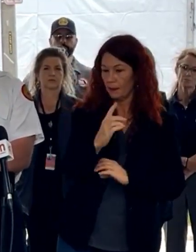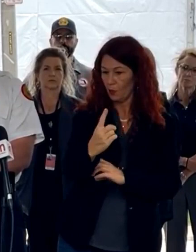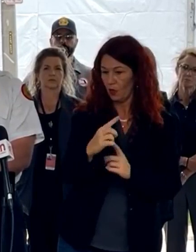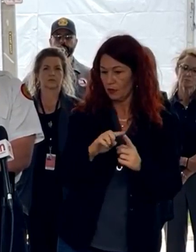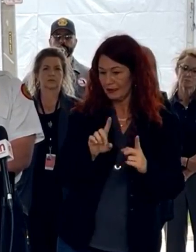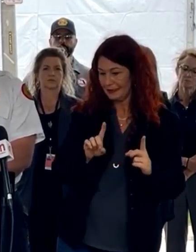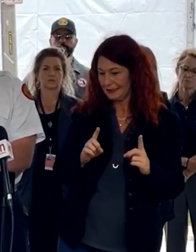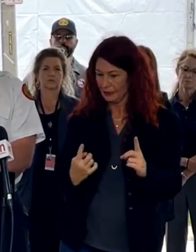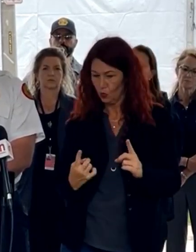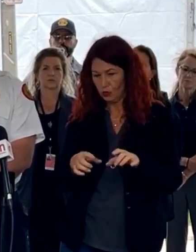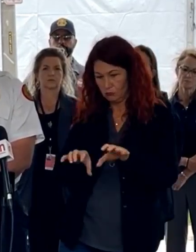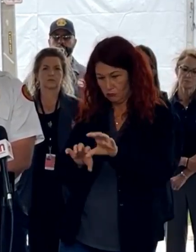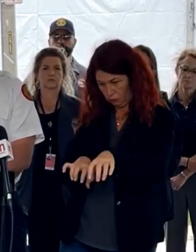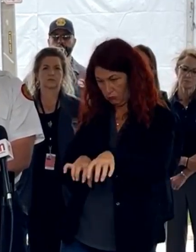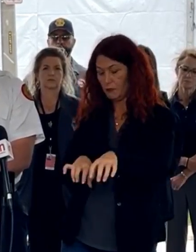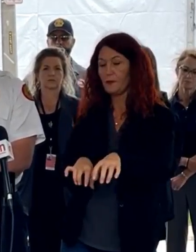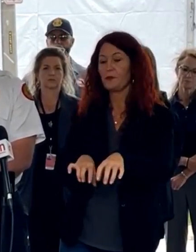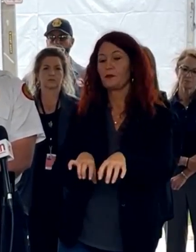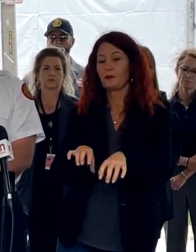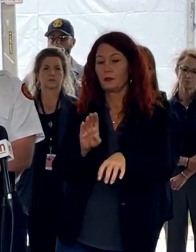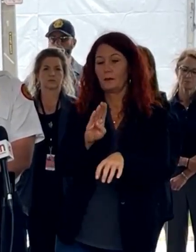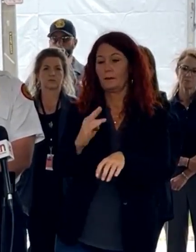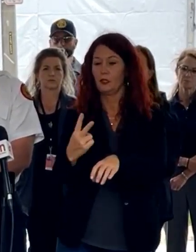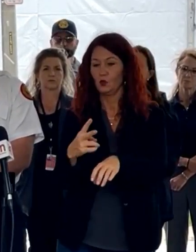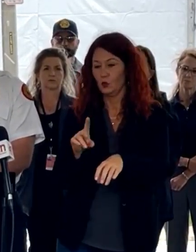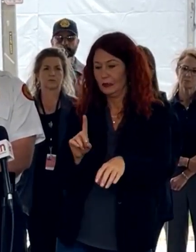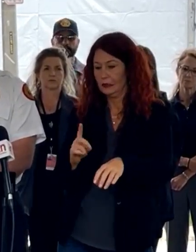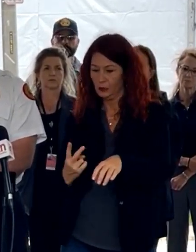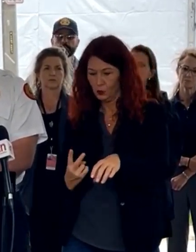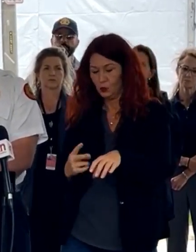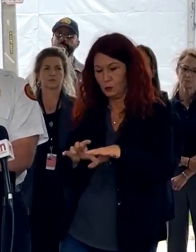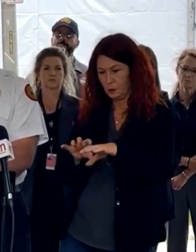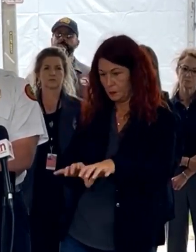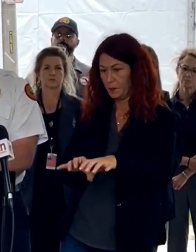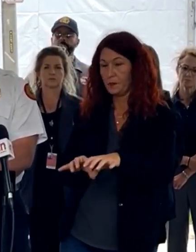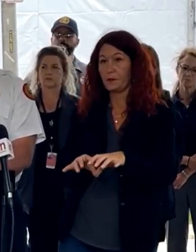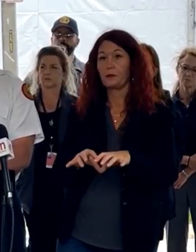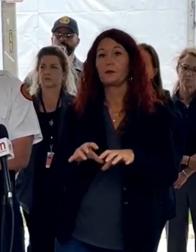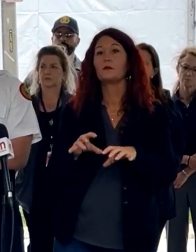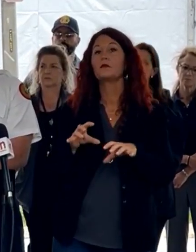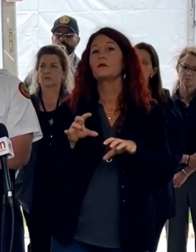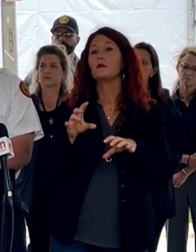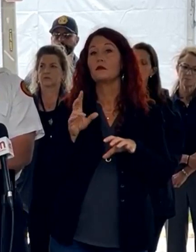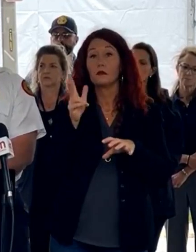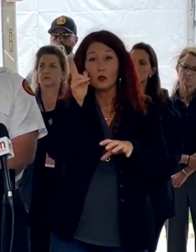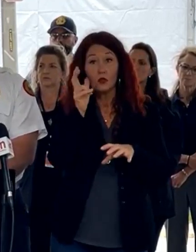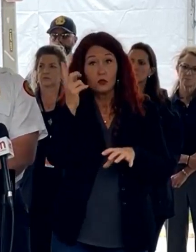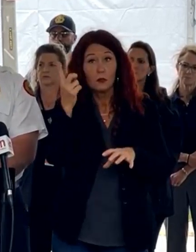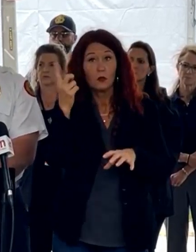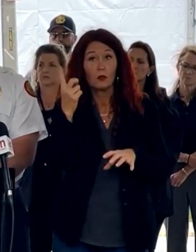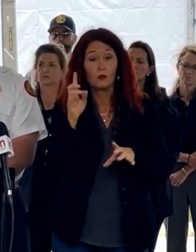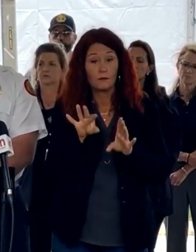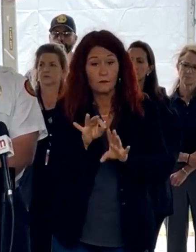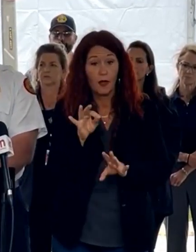grids, and then partial into B2 and D2. No, unfortunately, we haven't come across any. Thank you. voice